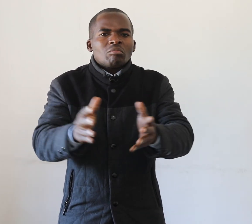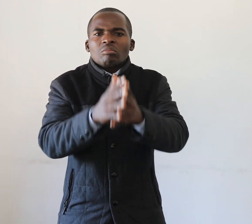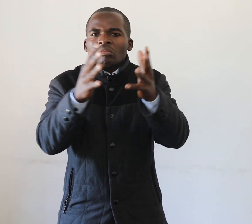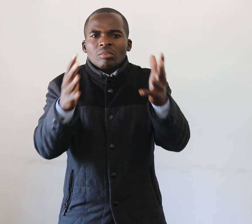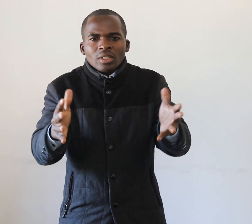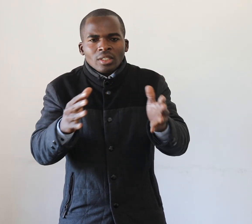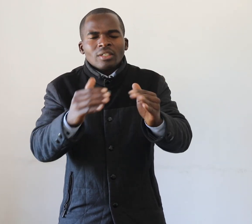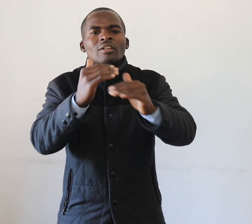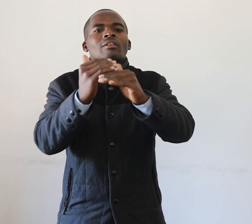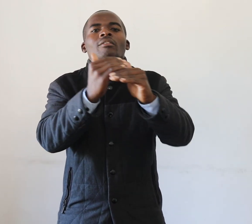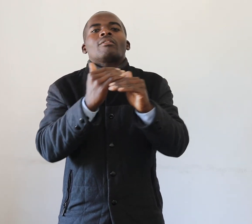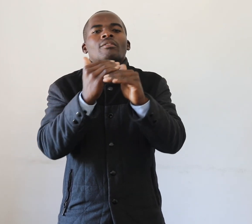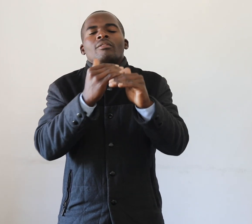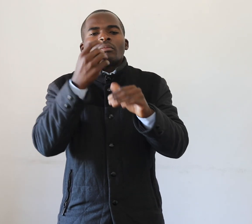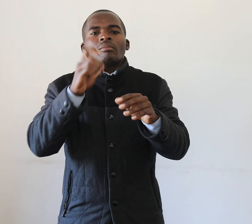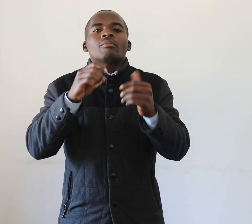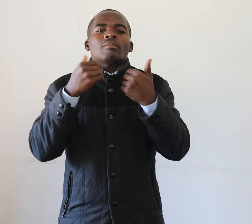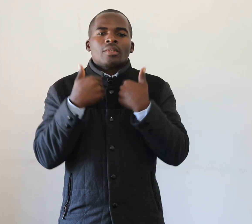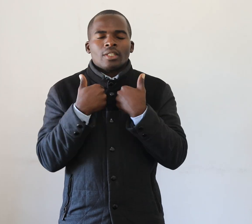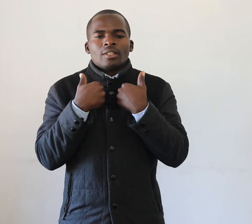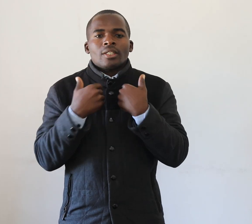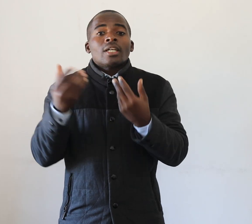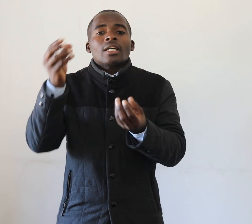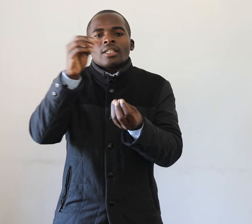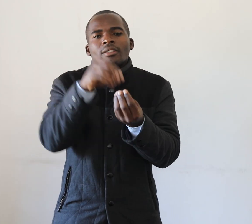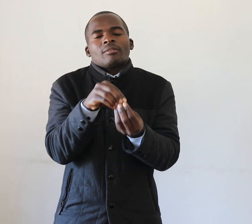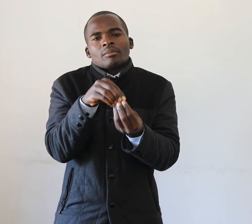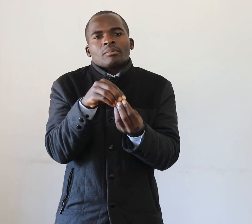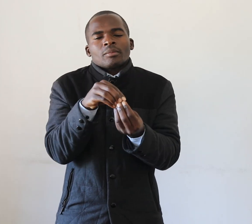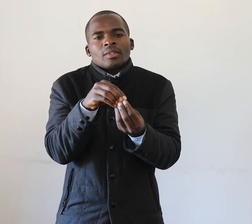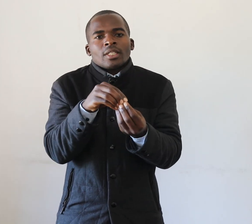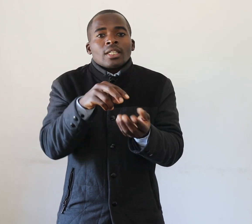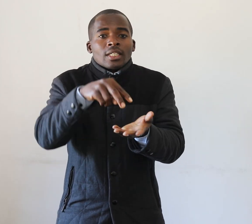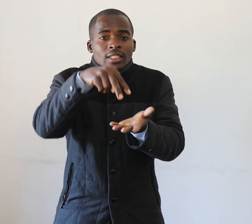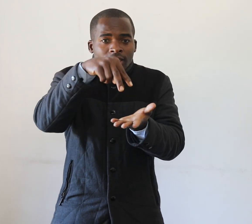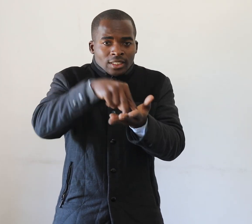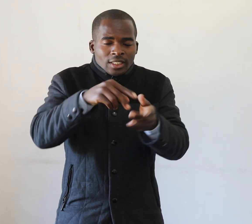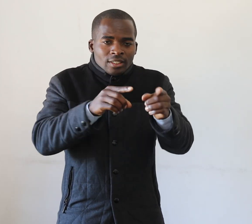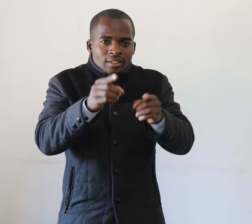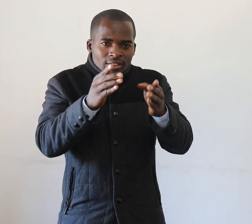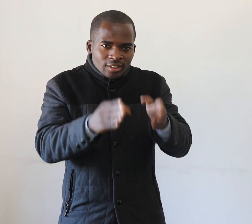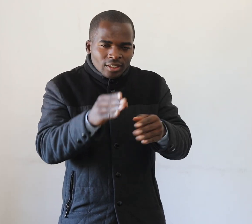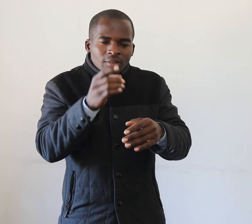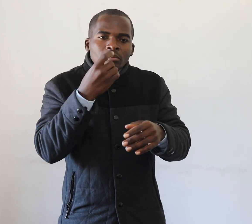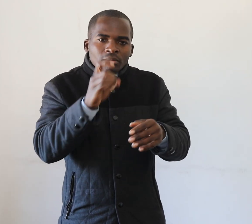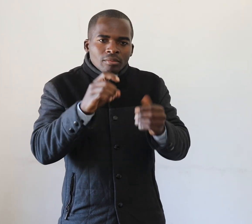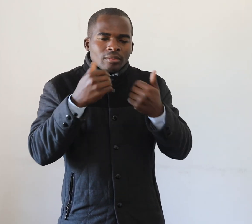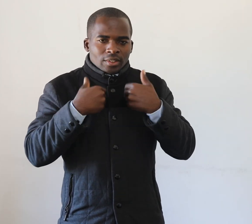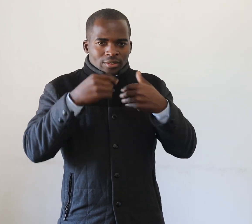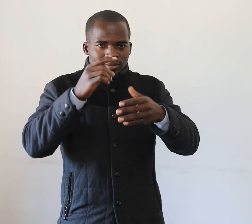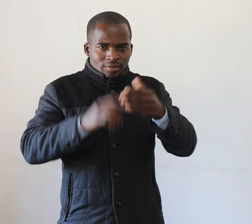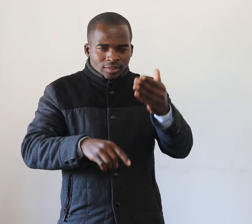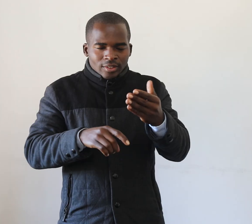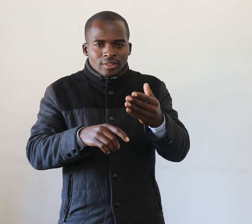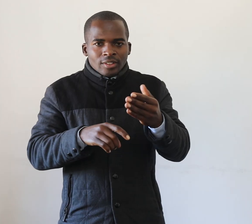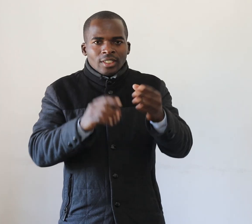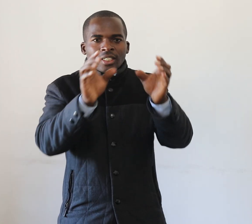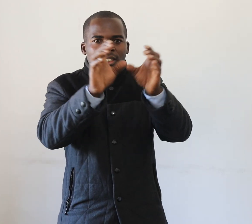fairer. In addition, the candidates must have a certificate of registration issued under